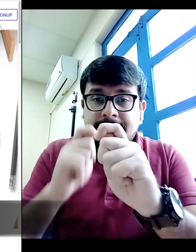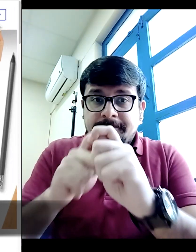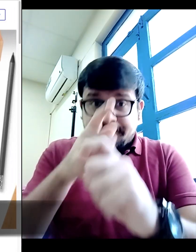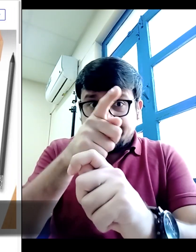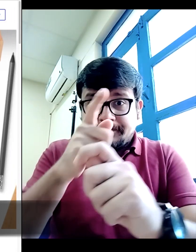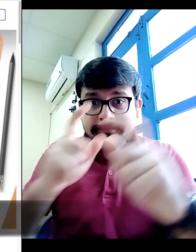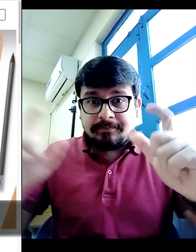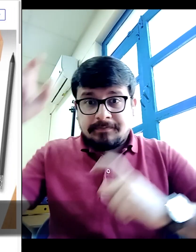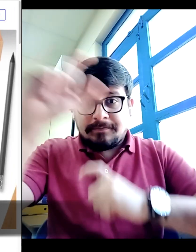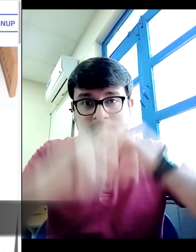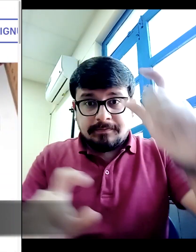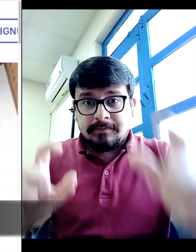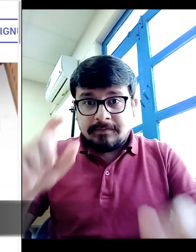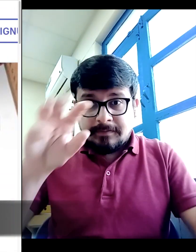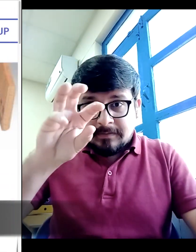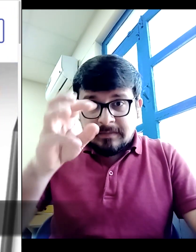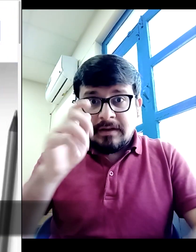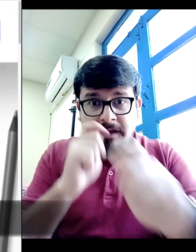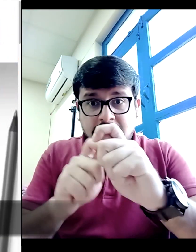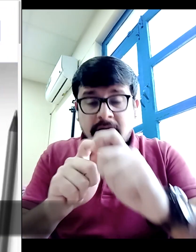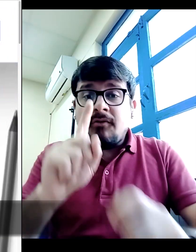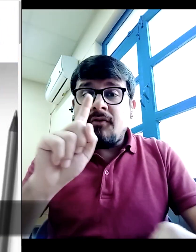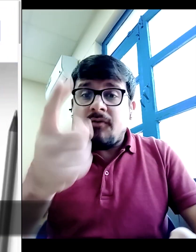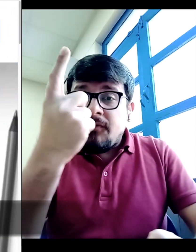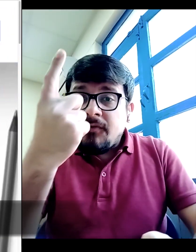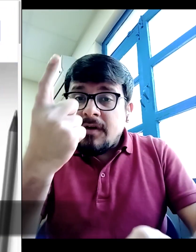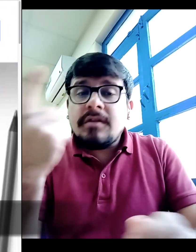to sign up using your email address.